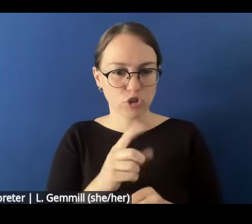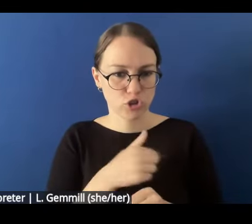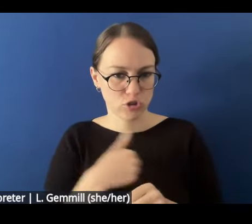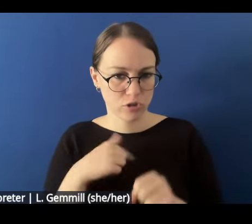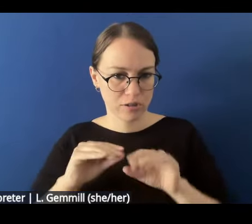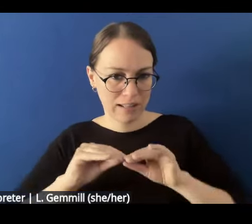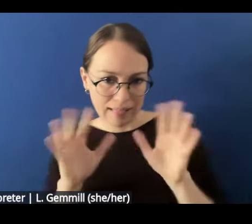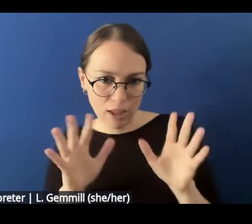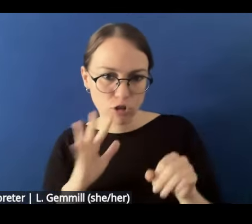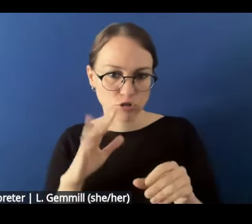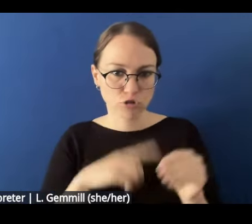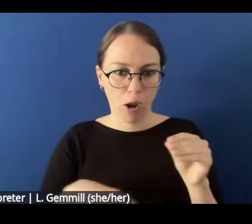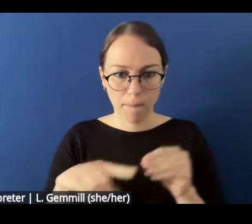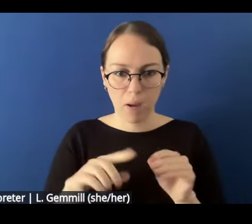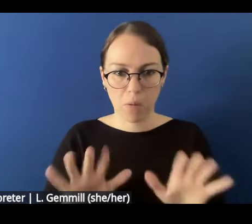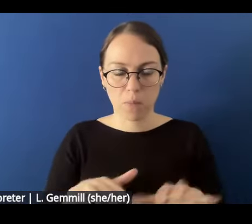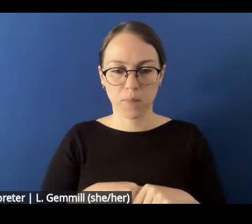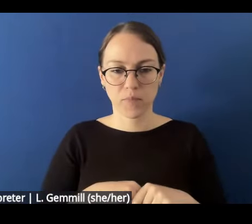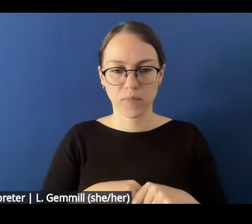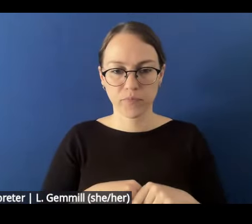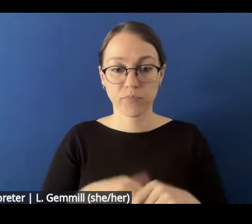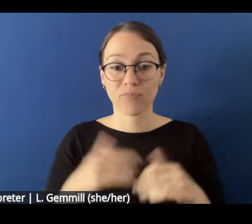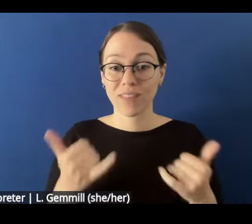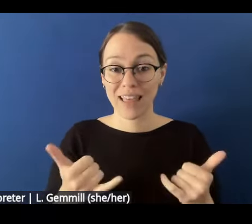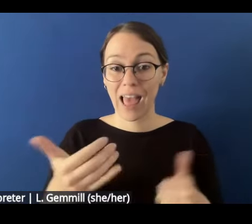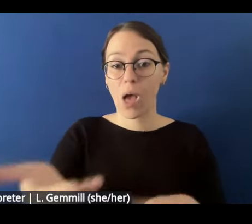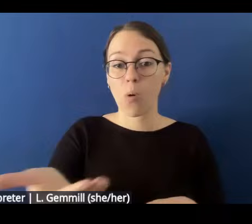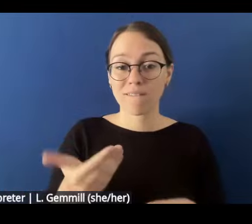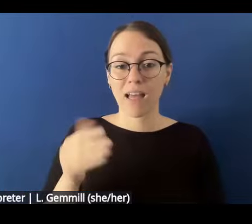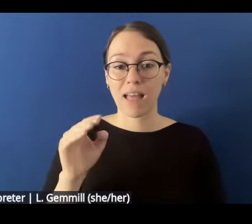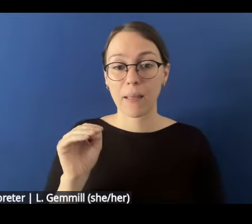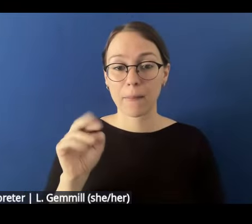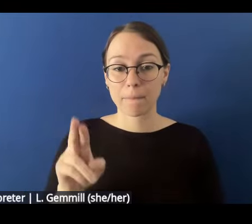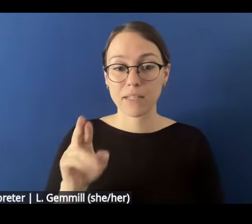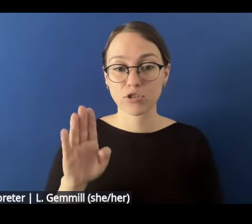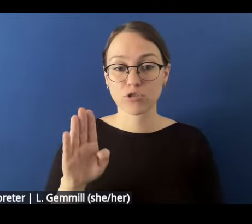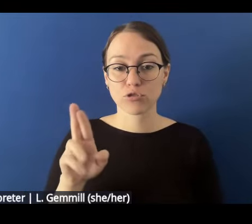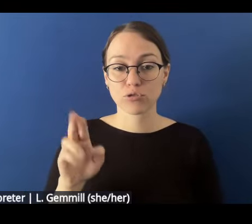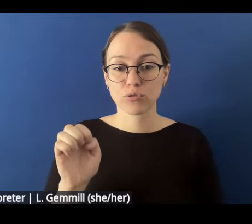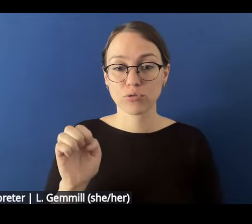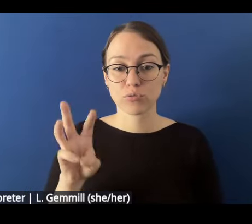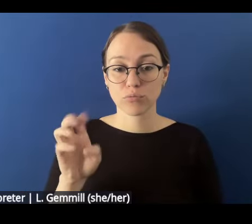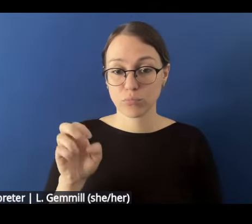that, I would invite Mr. Brewer. Would you like to